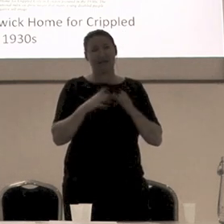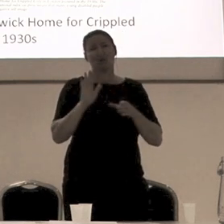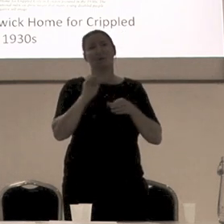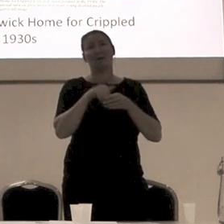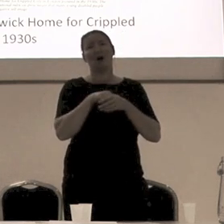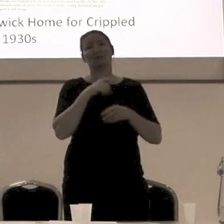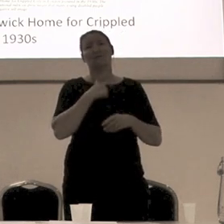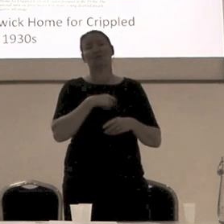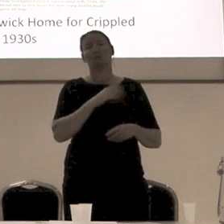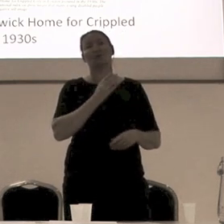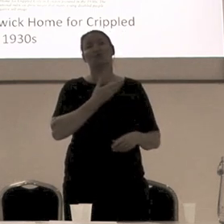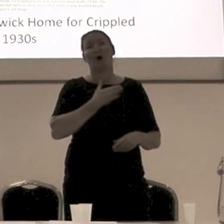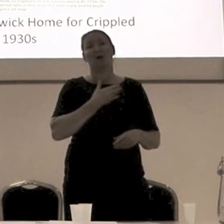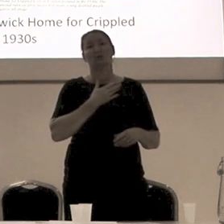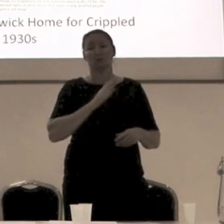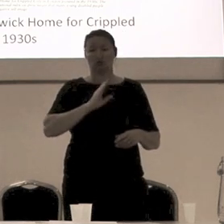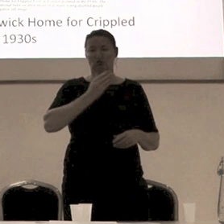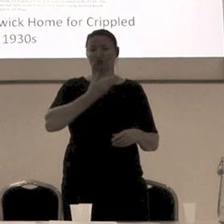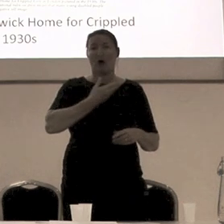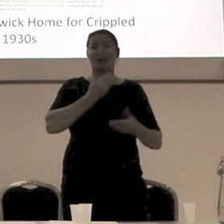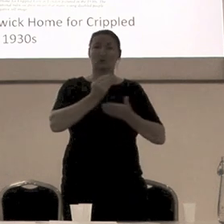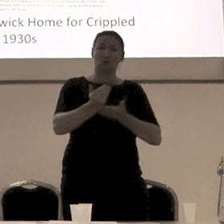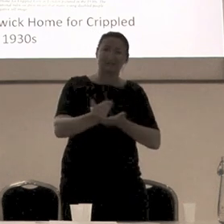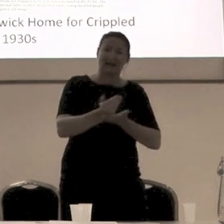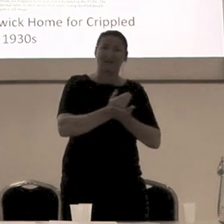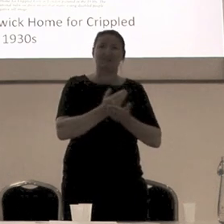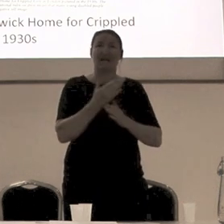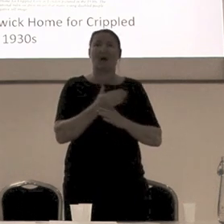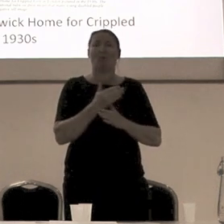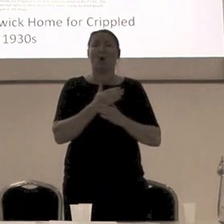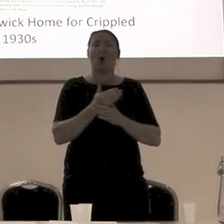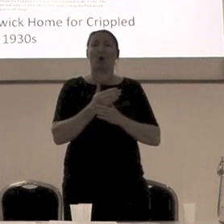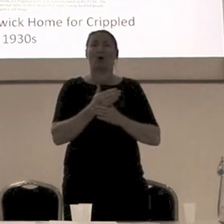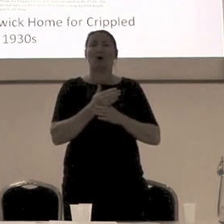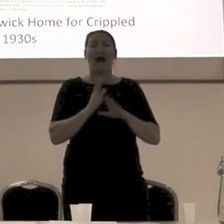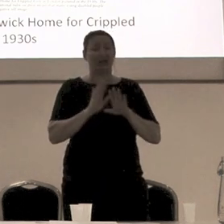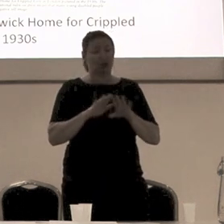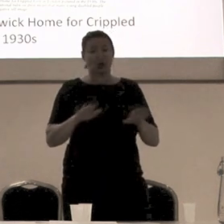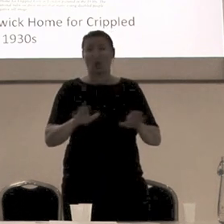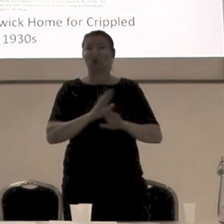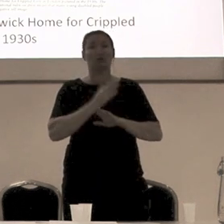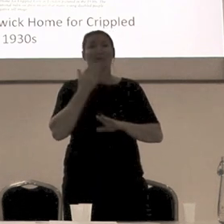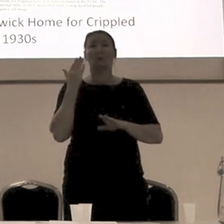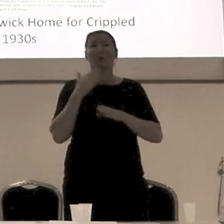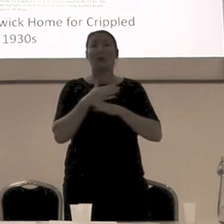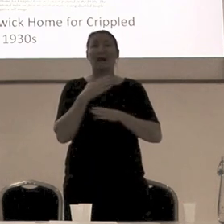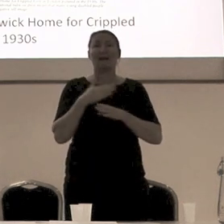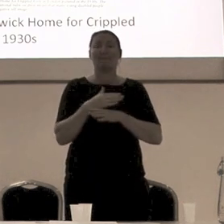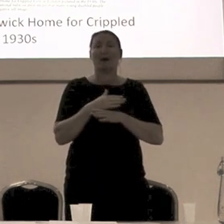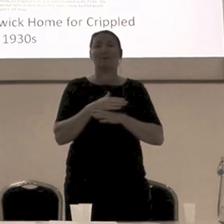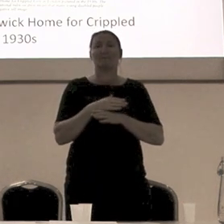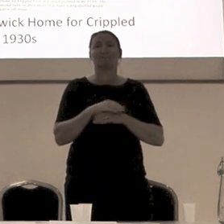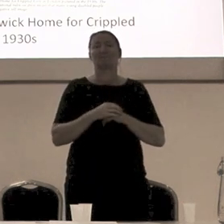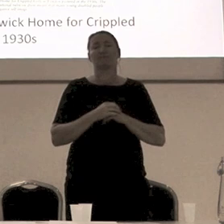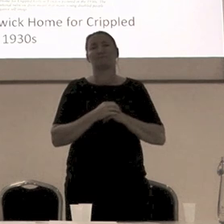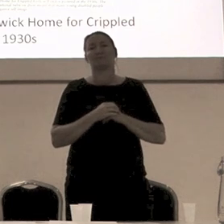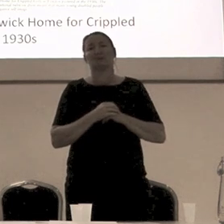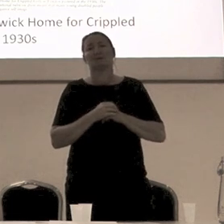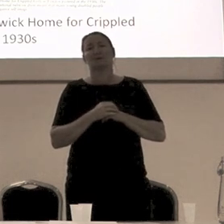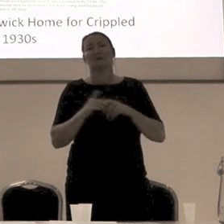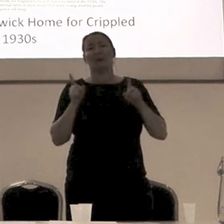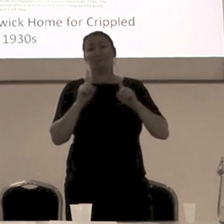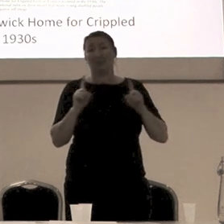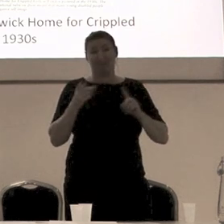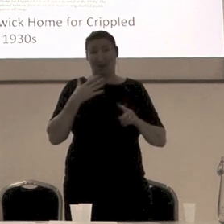in this country was the right to safety at work, the right for children not to labour. Is it that the people who want to get rid of the